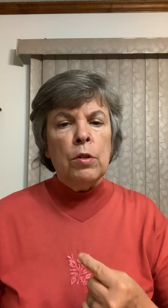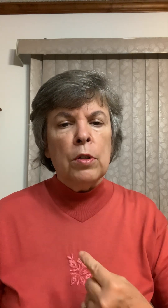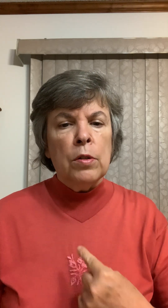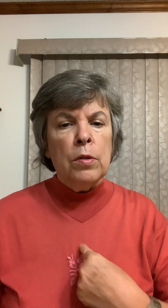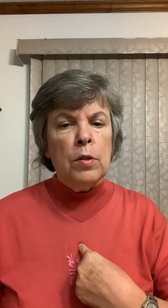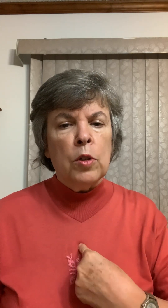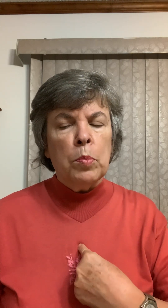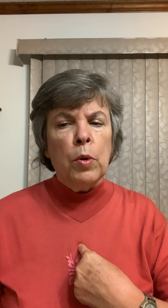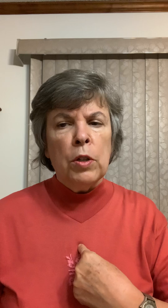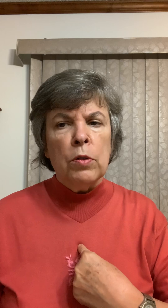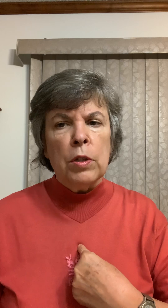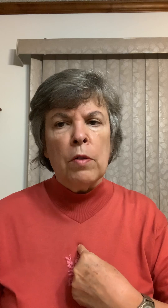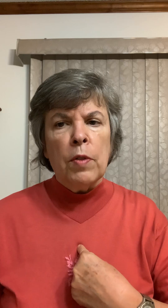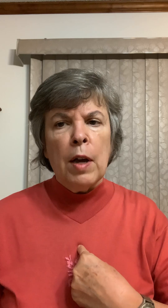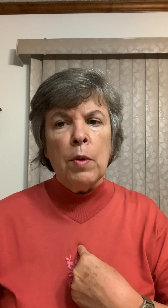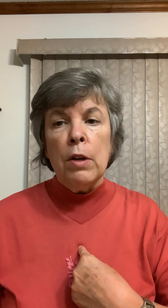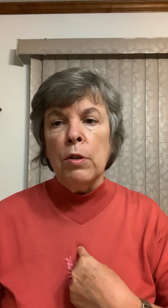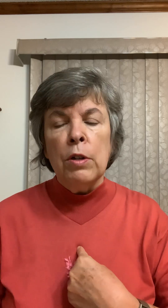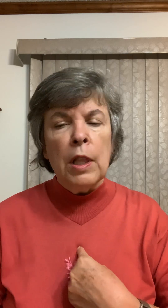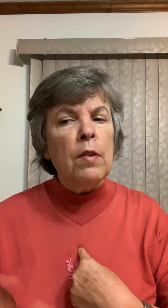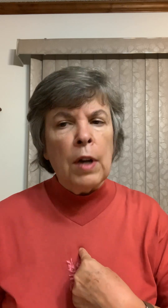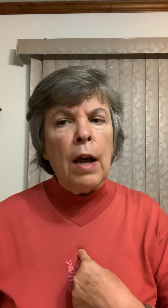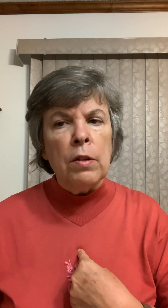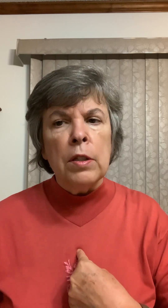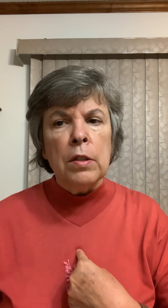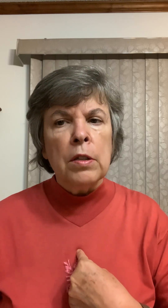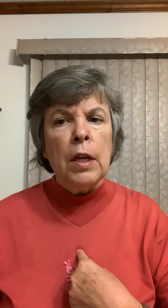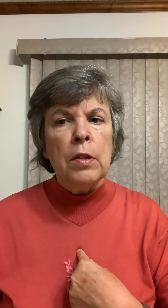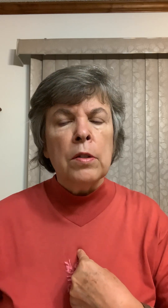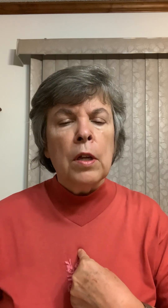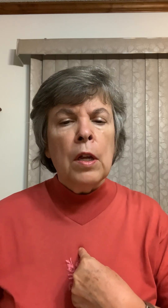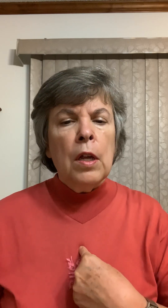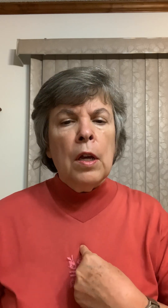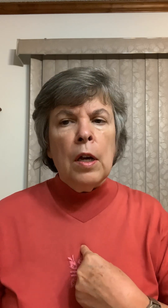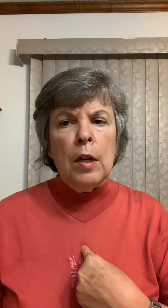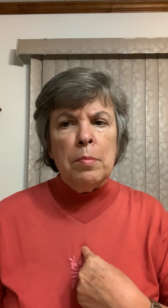can just point to yourself that way, or you can leave it out in this case.